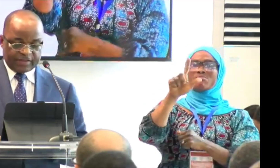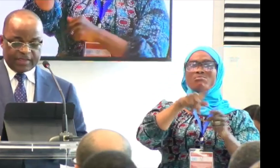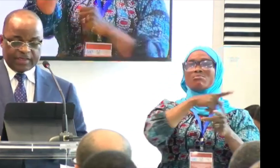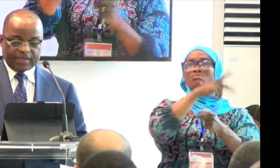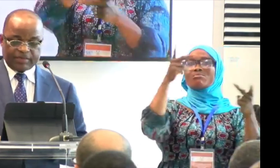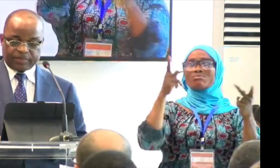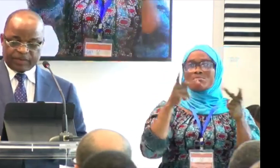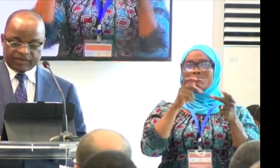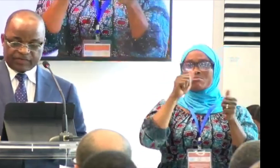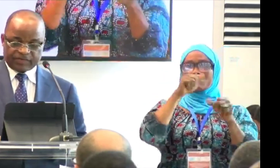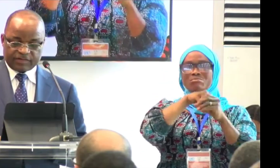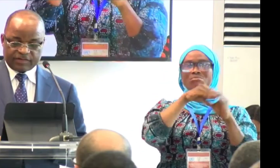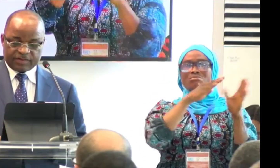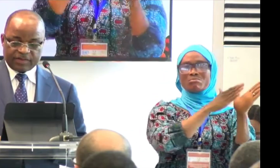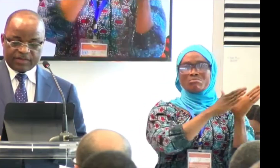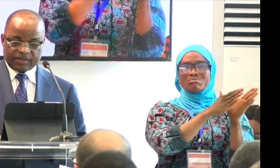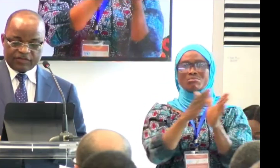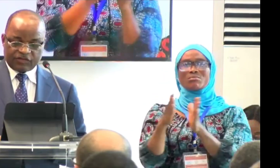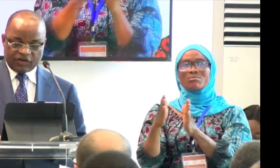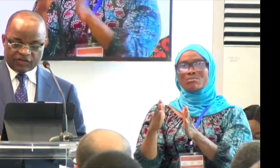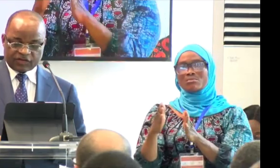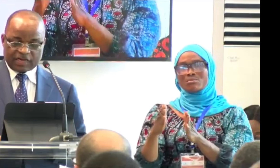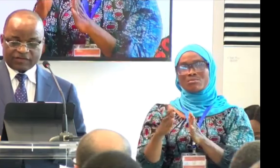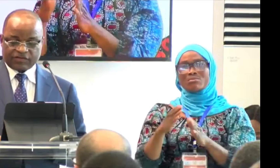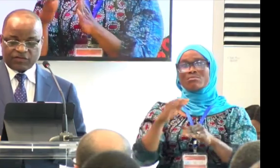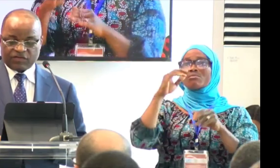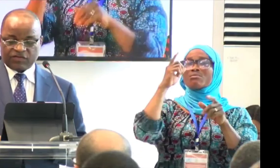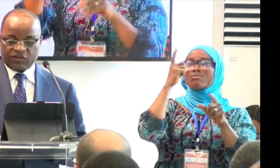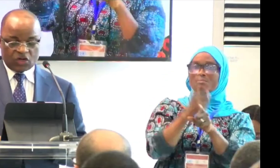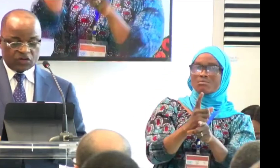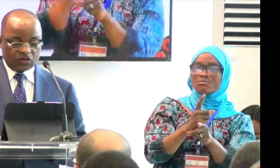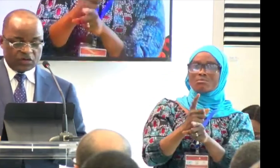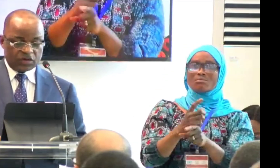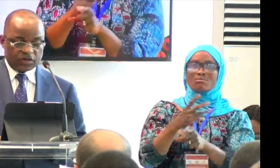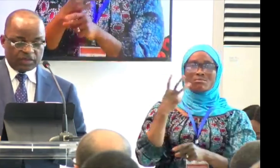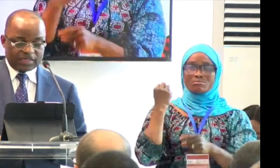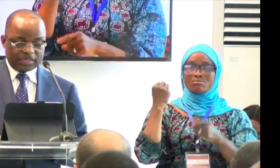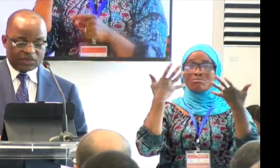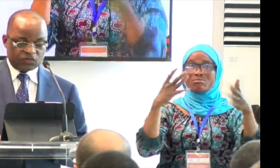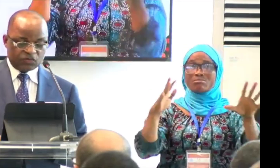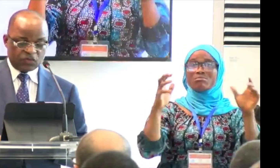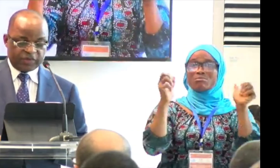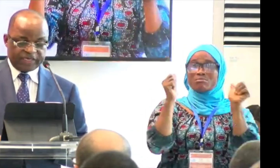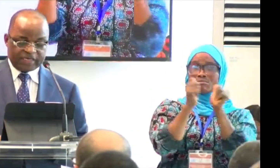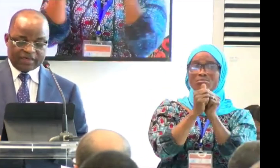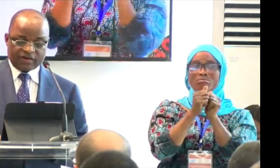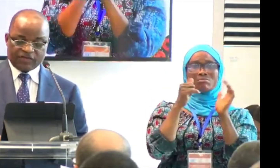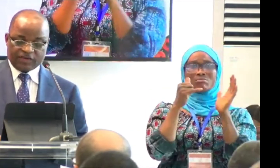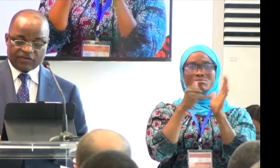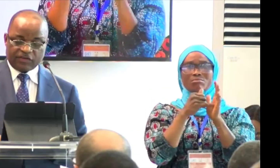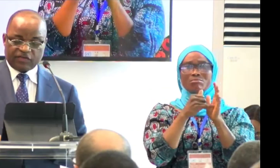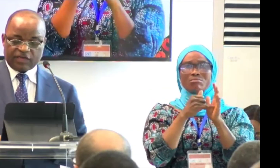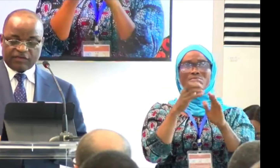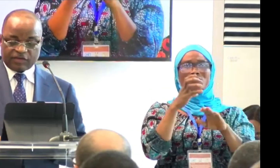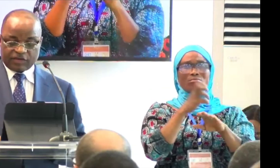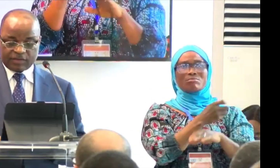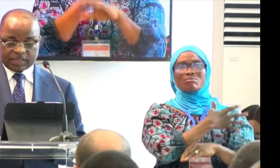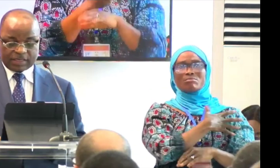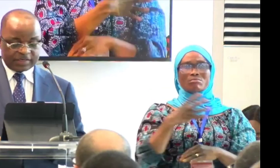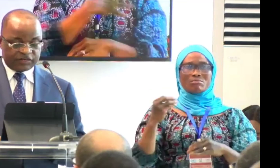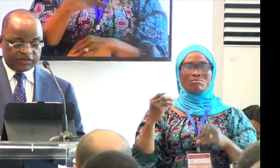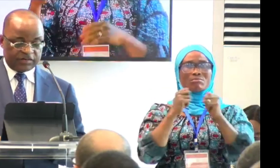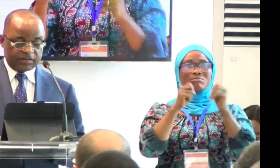faith in the process, just as done with the Uzulwini Consensus and the